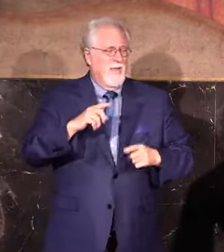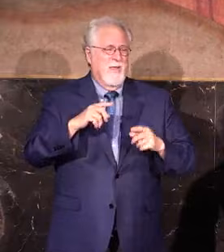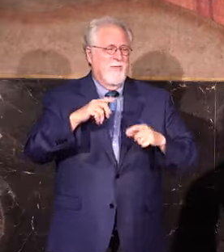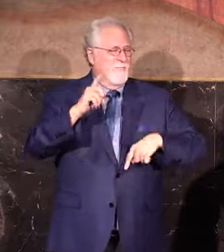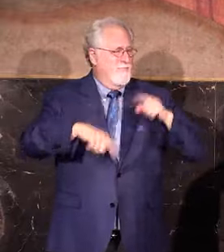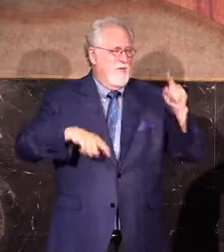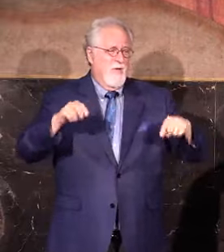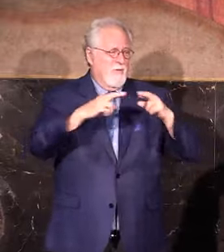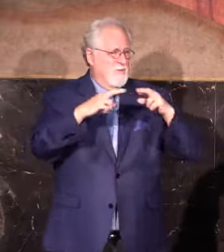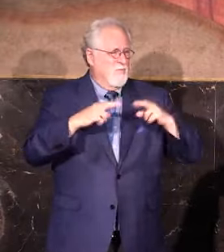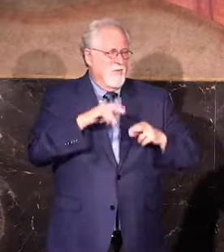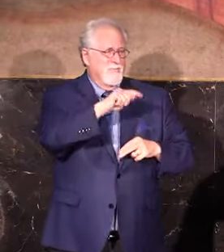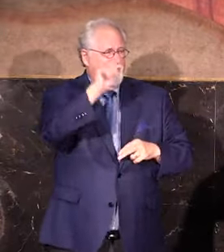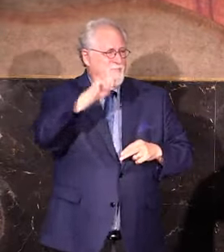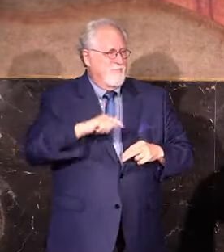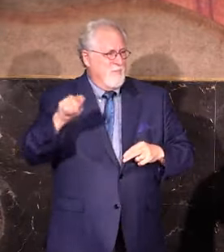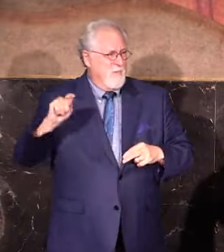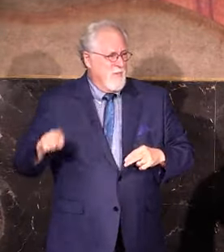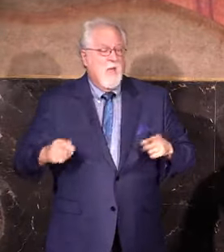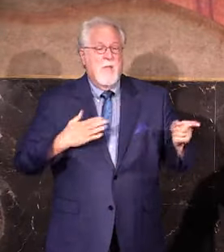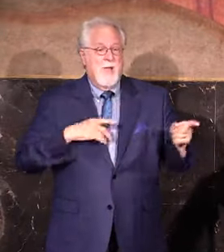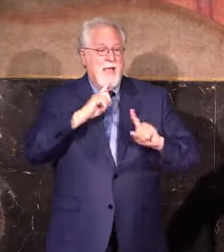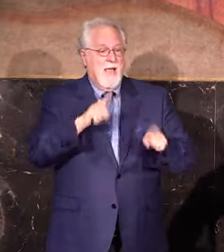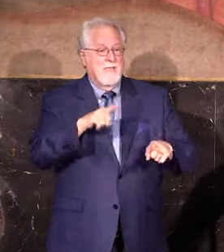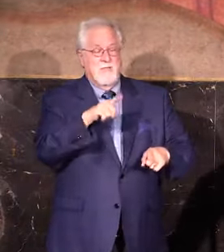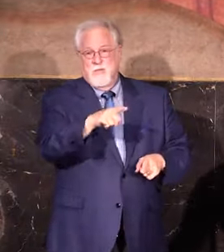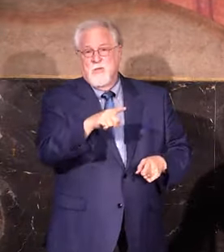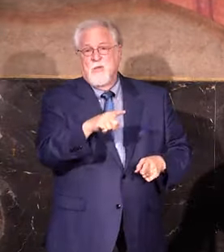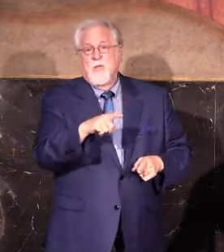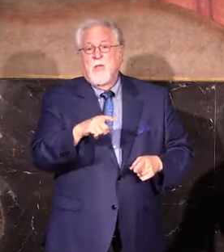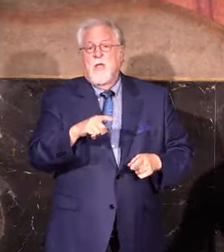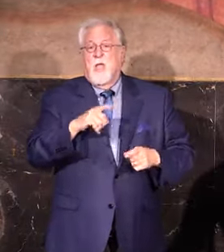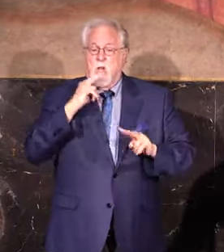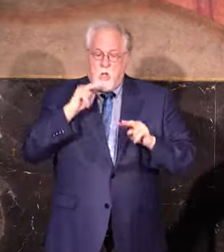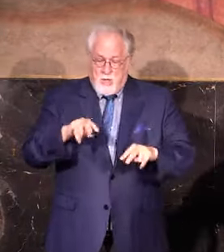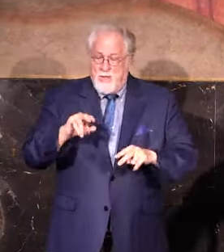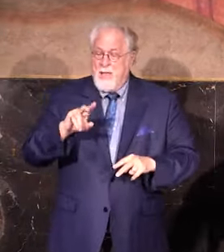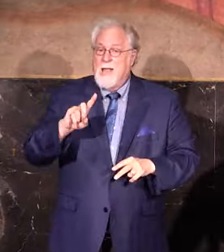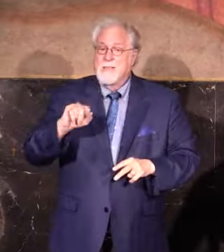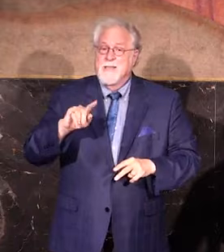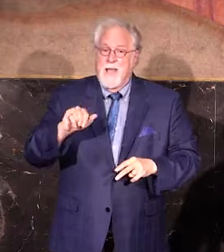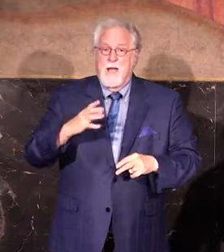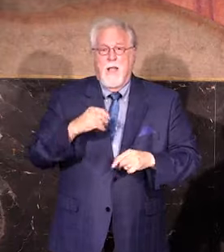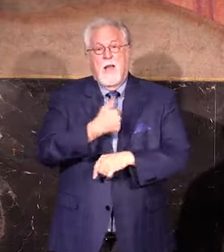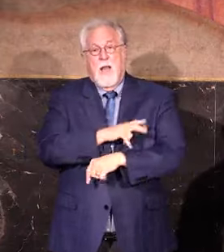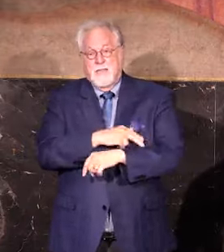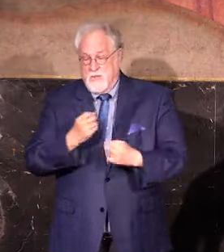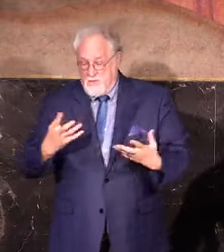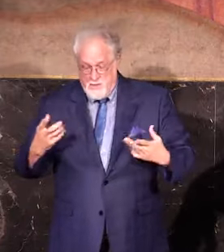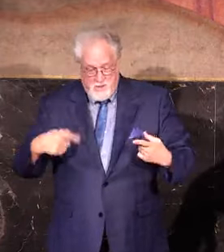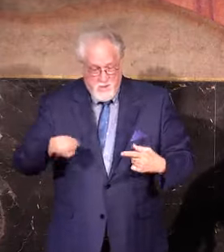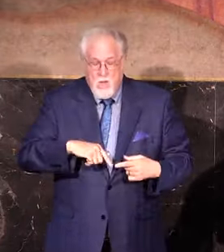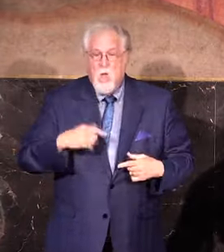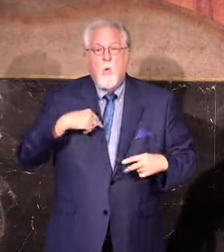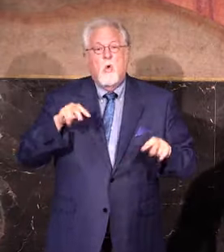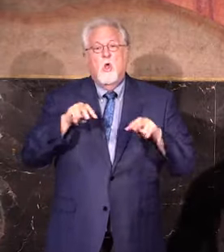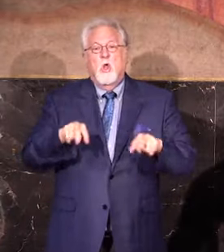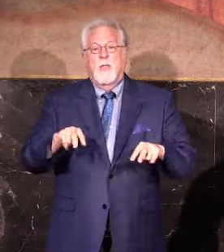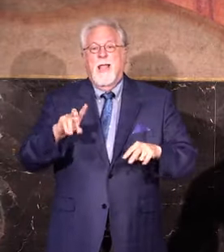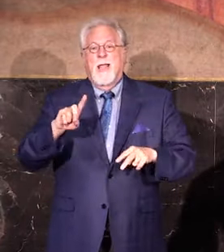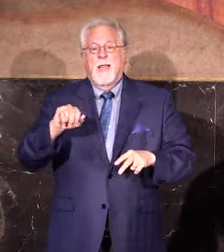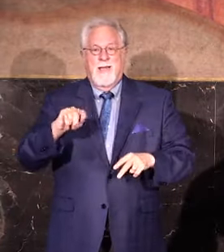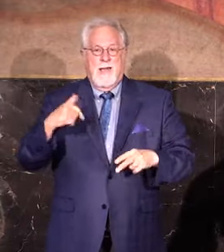region. And this is to the point, you know, in my answer to Sam's question, when we're looking at these data and we're looking at even hospitalizations, we are looking at the data